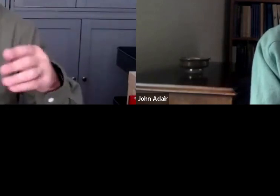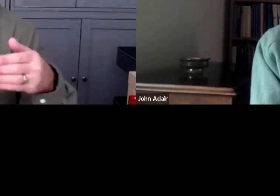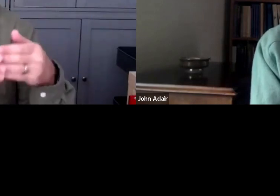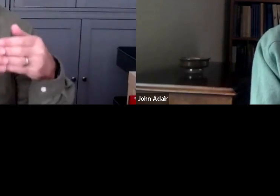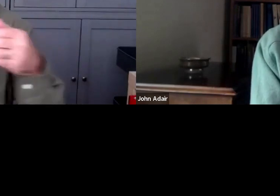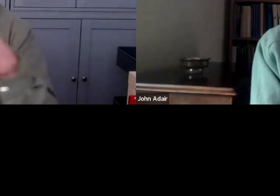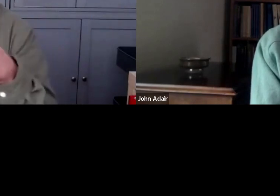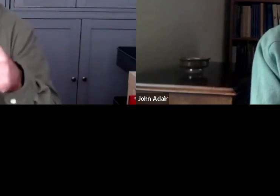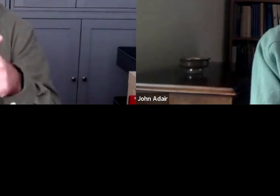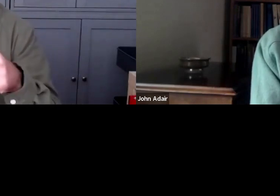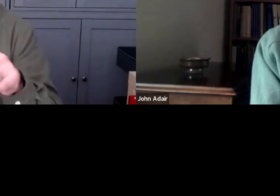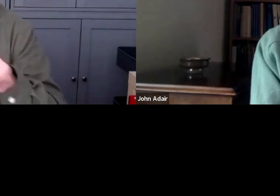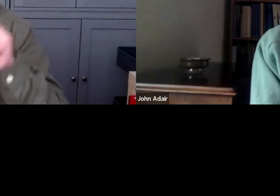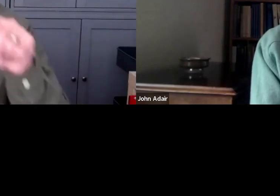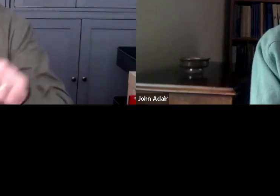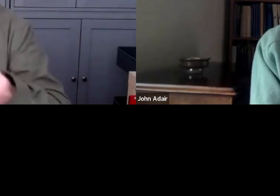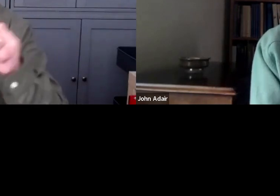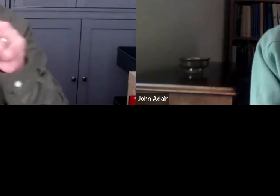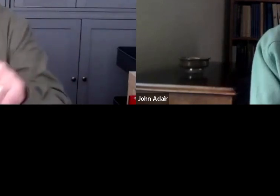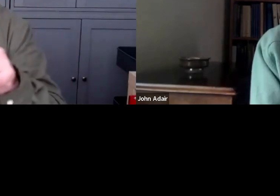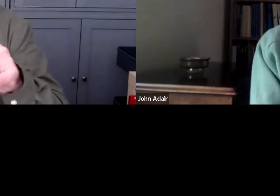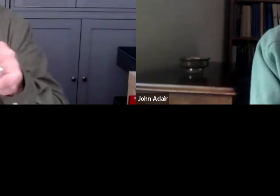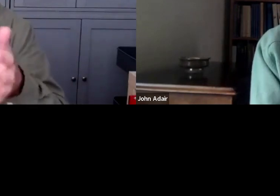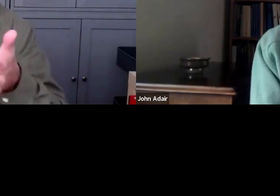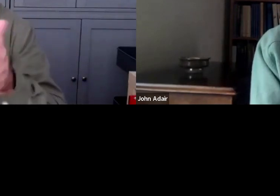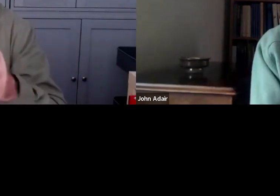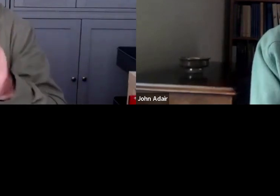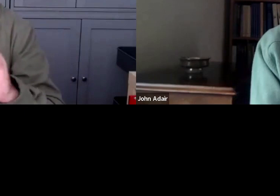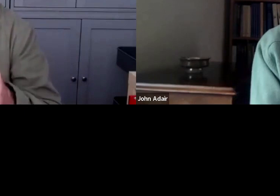part of International Leadership Week.